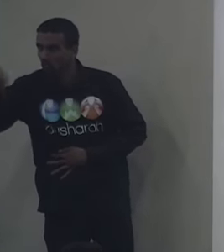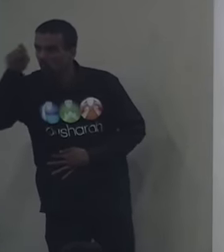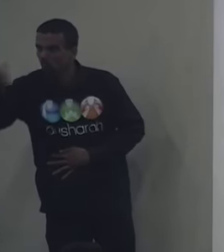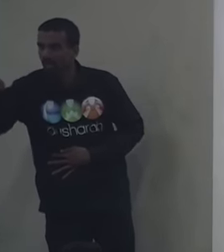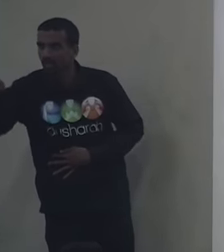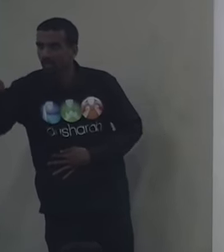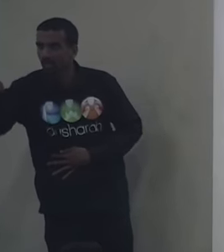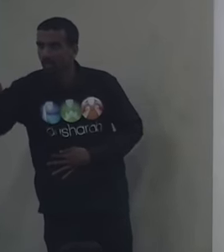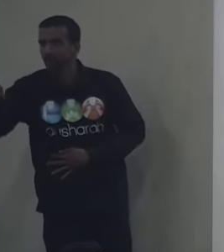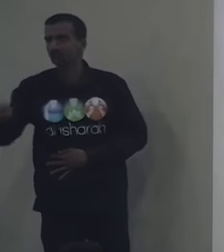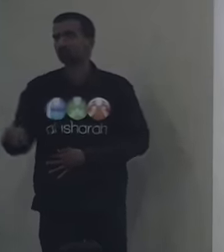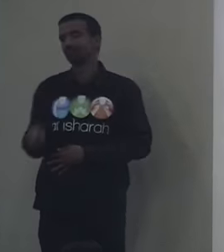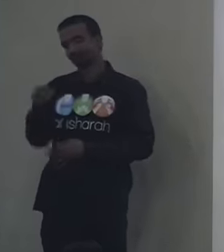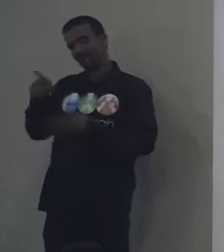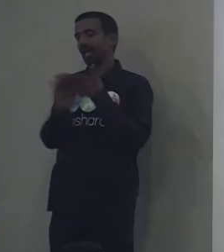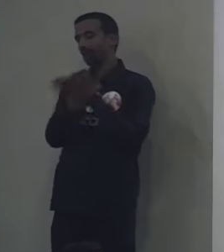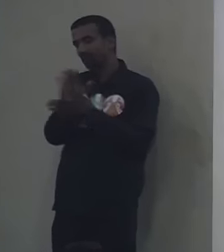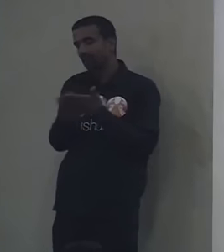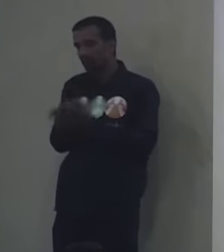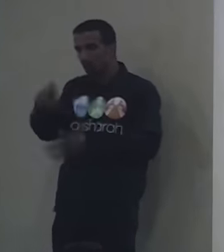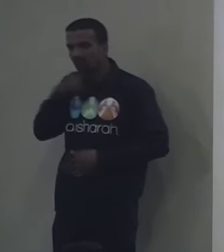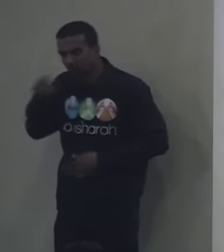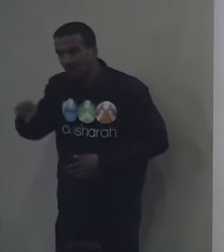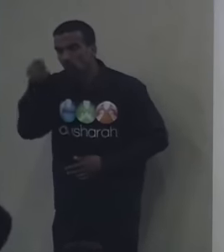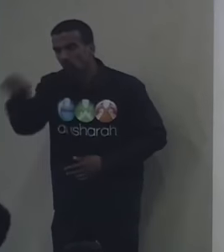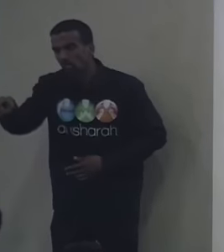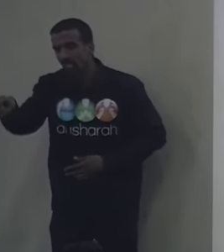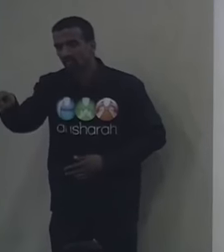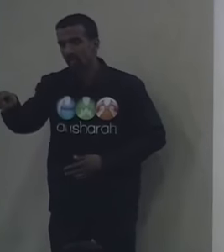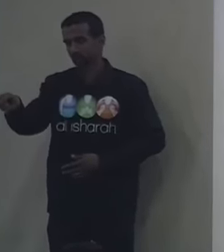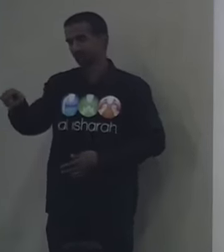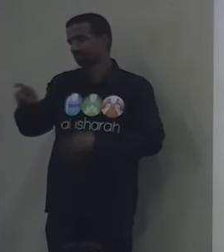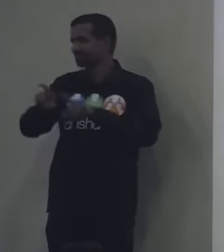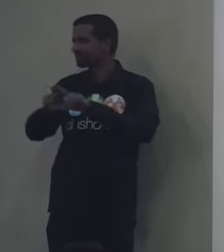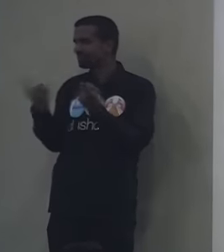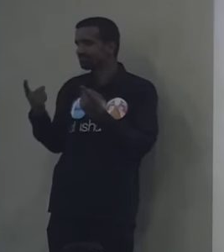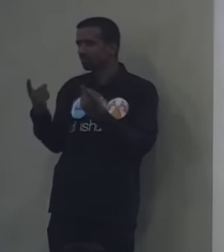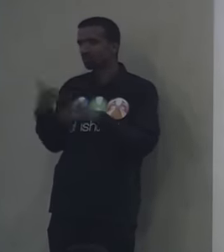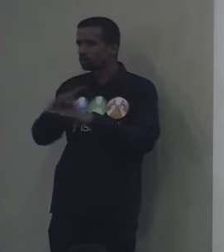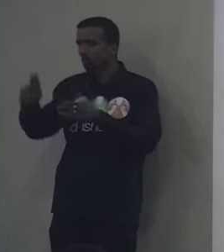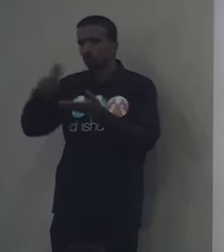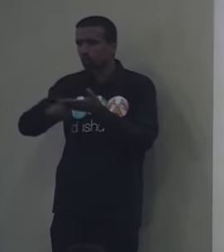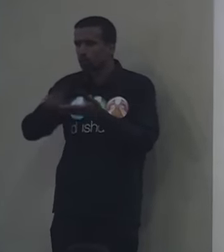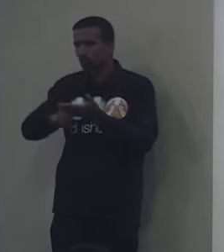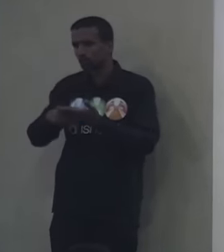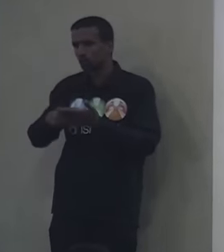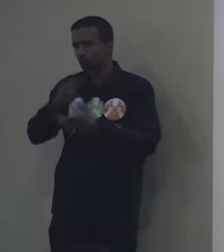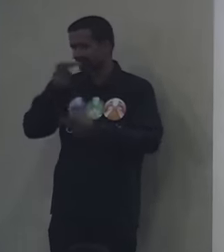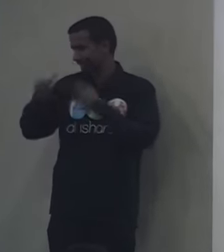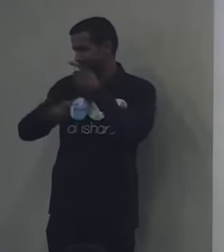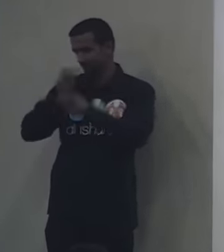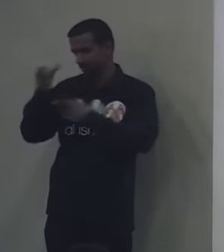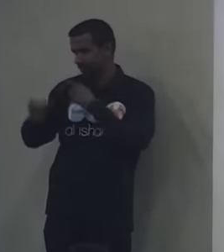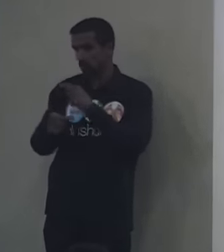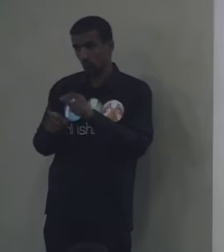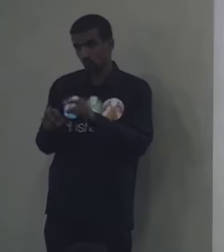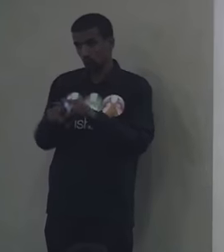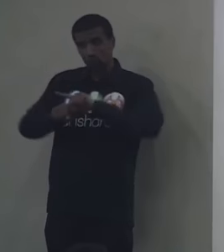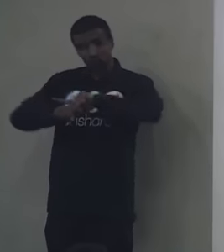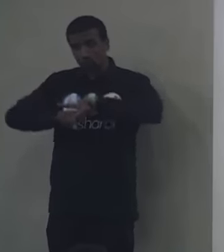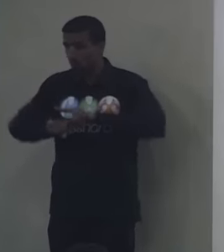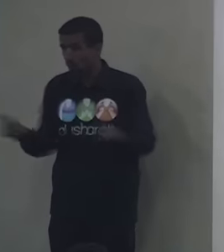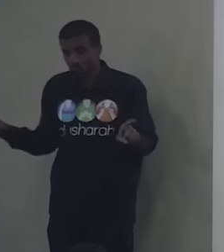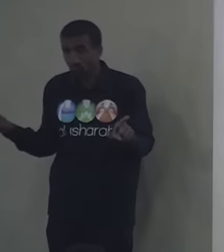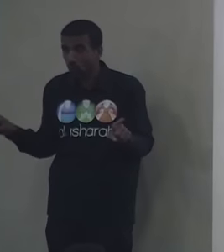You don't talk like, Kalla sawfa ta'lamun is not normal speech. This is the anger of Allah manifest in the way